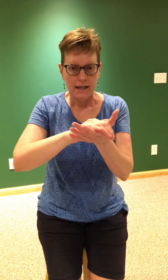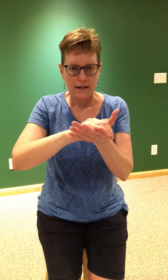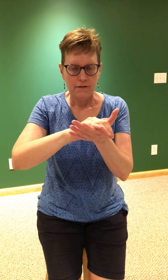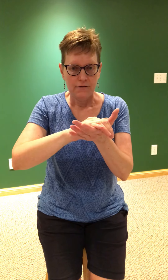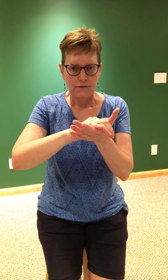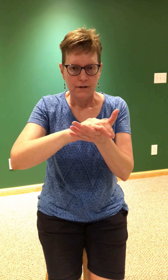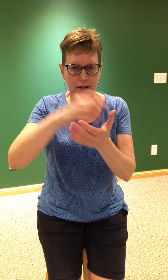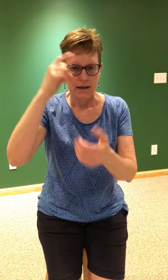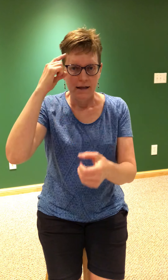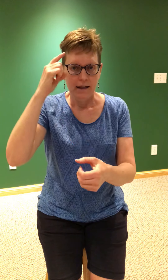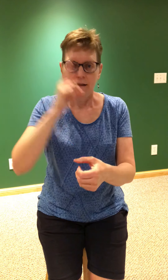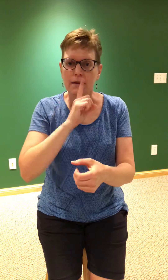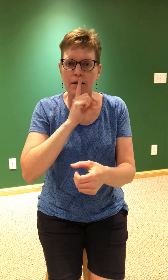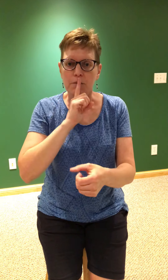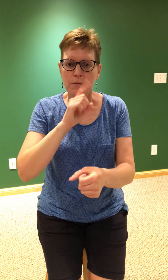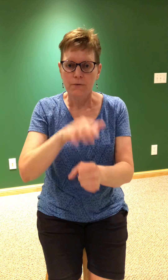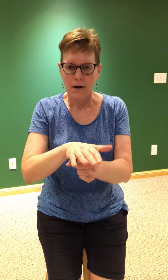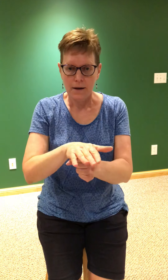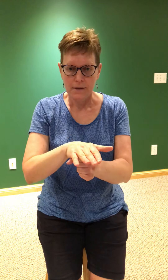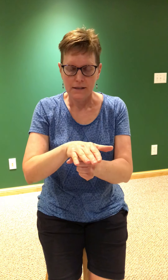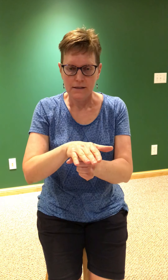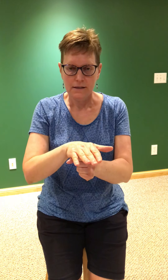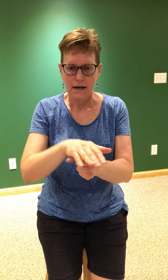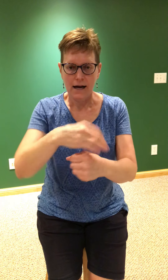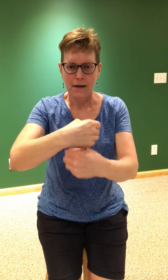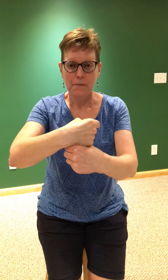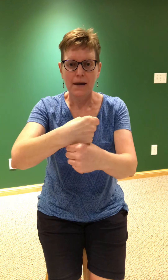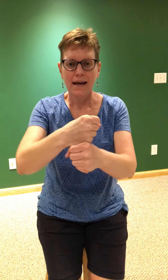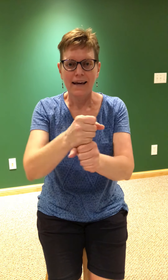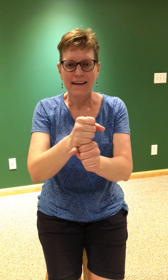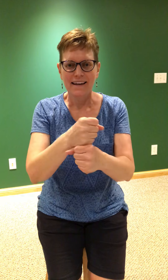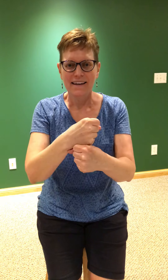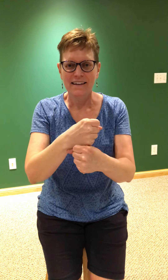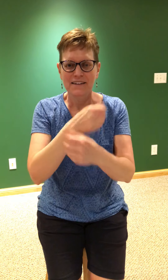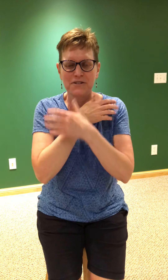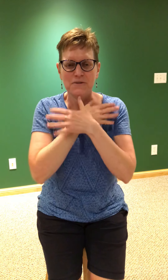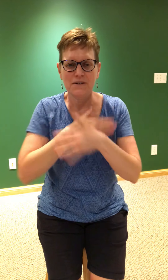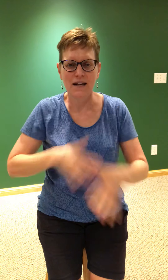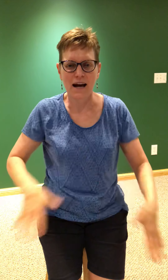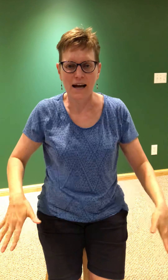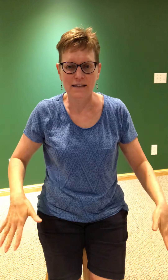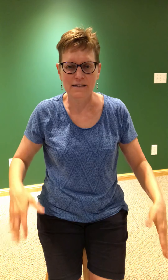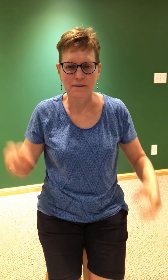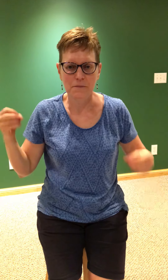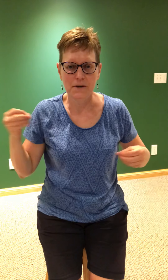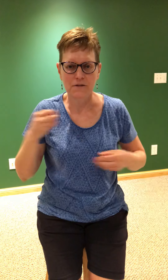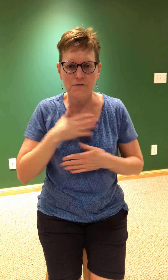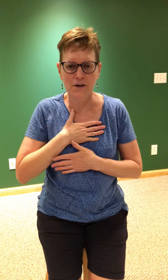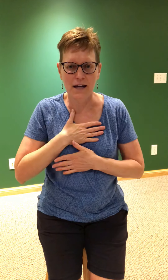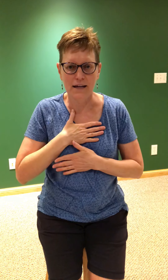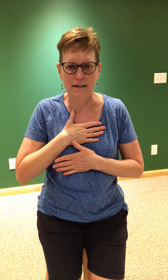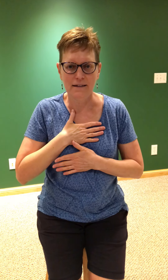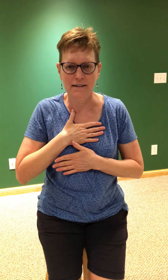Believe in the promise I made. Do not be afraid.